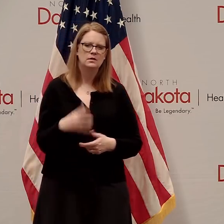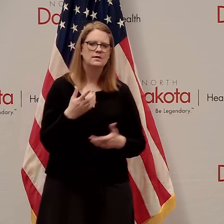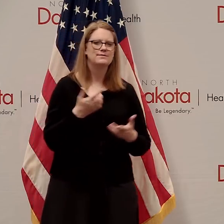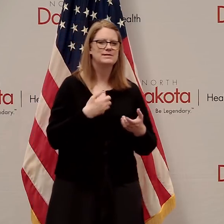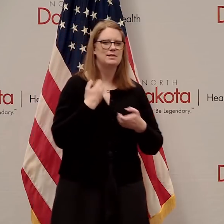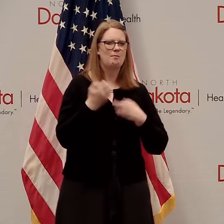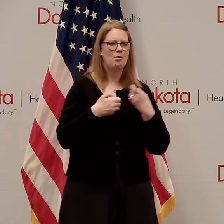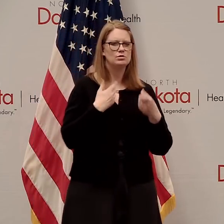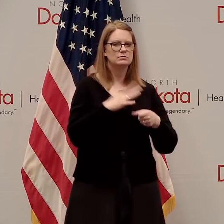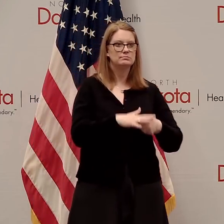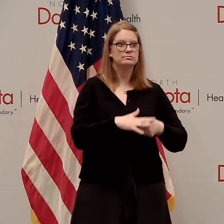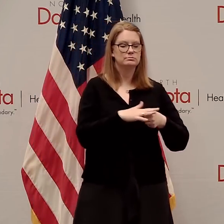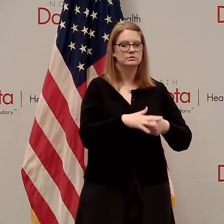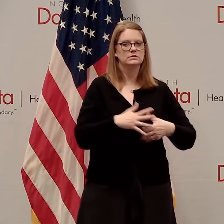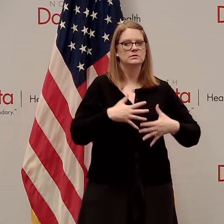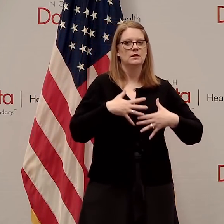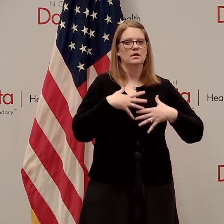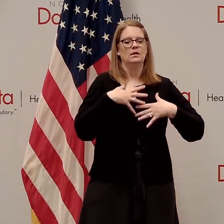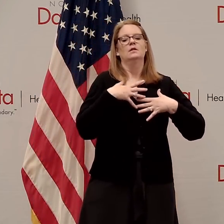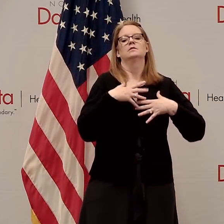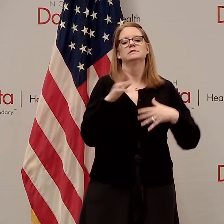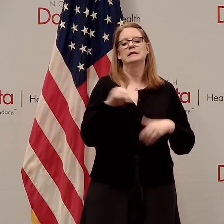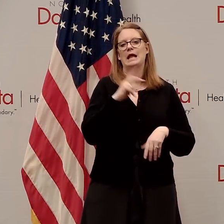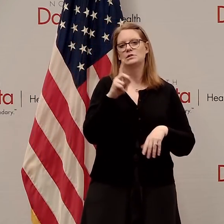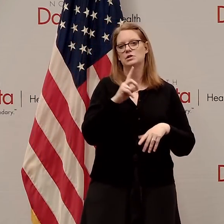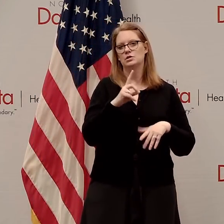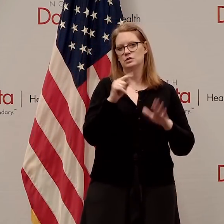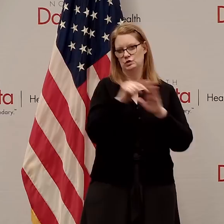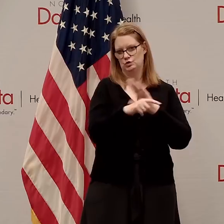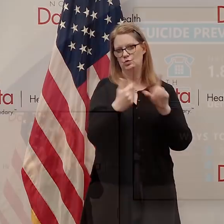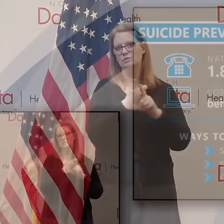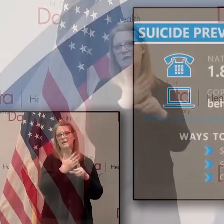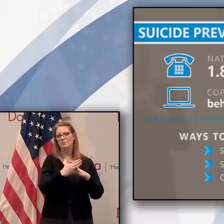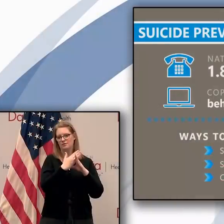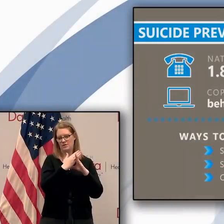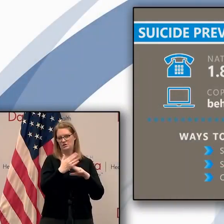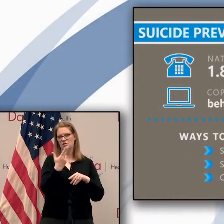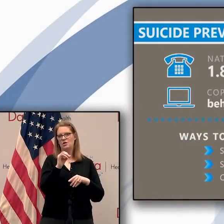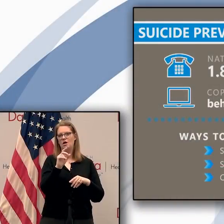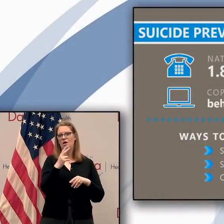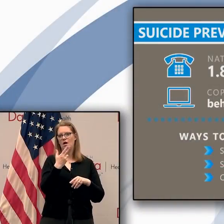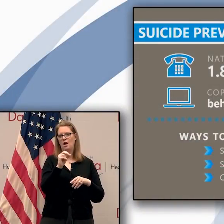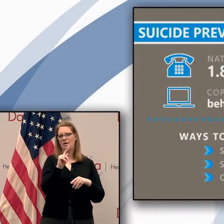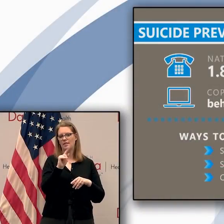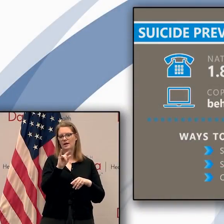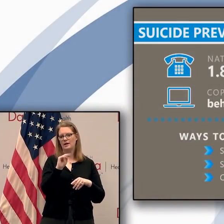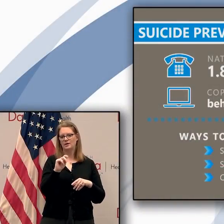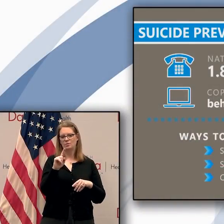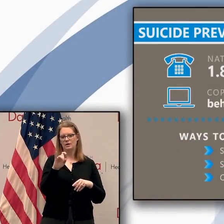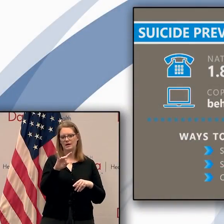related to any topic, the National Suicide Prevention line at